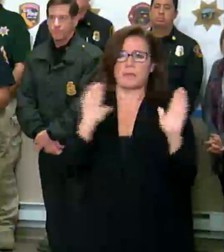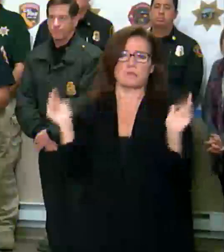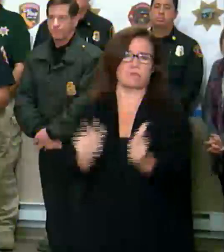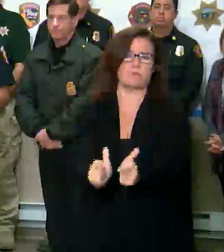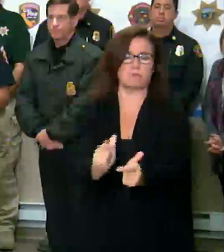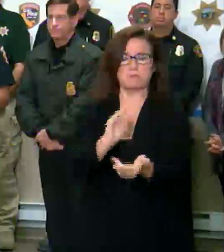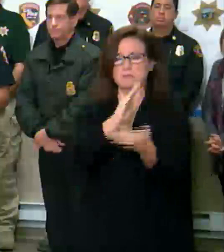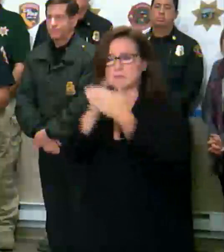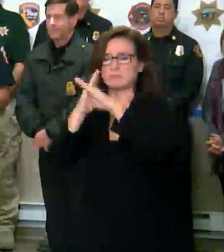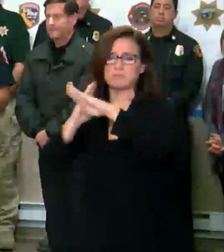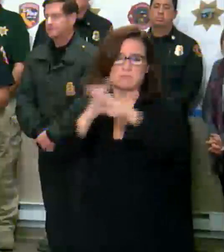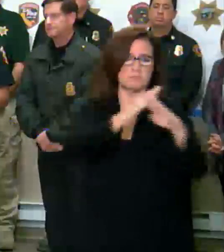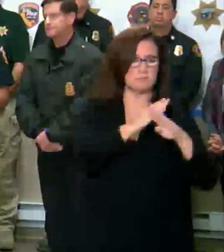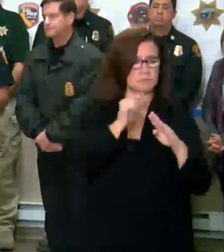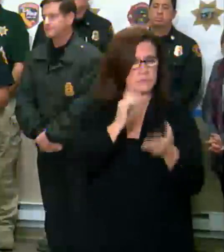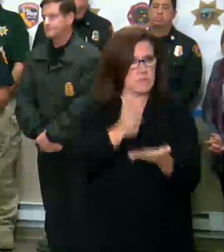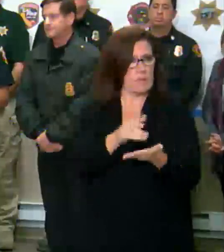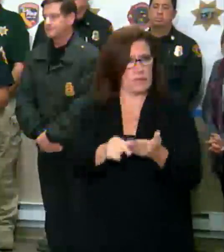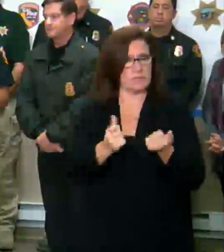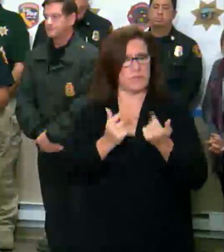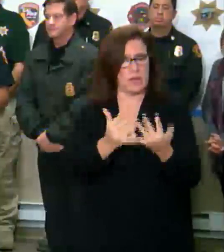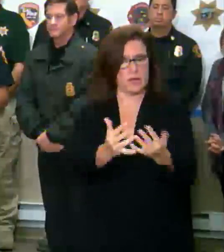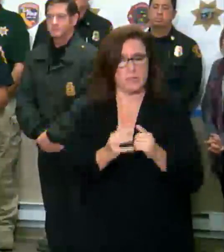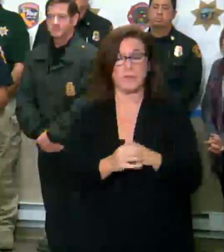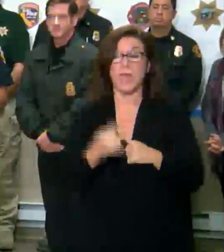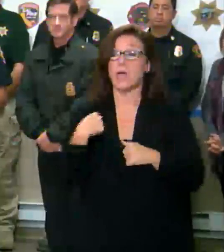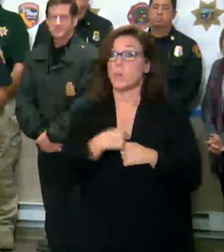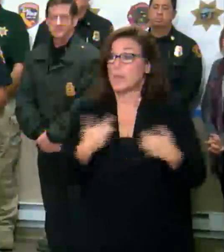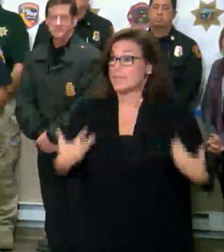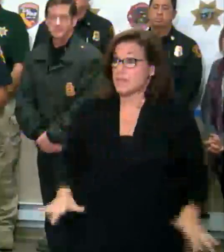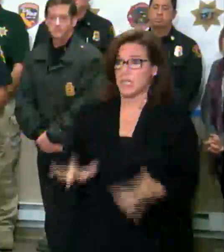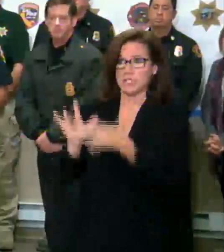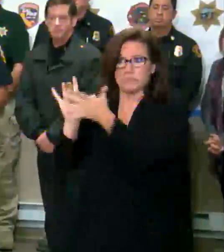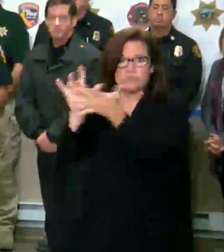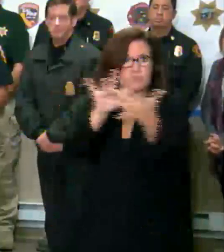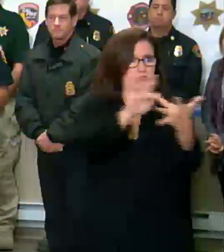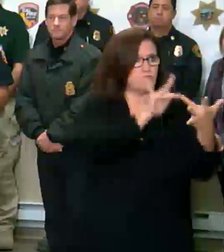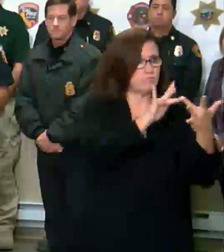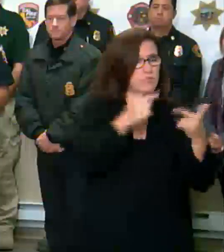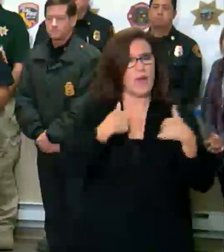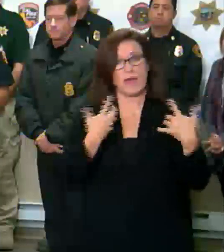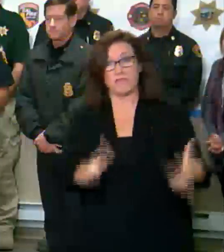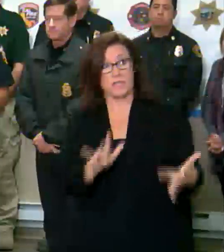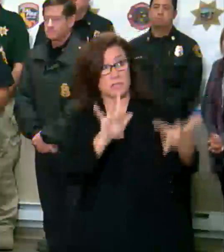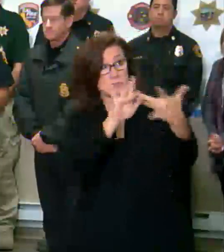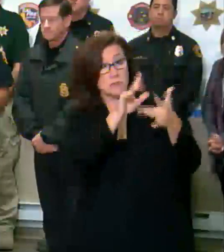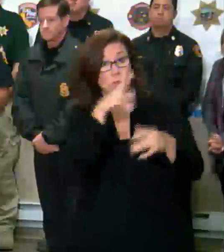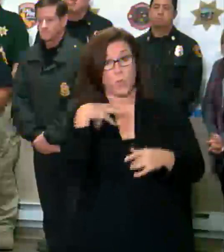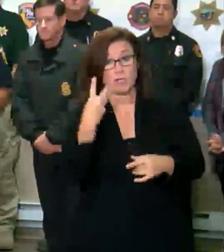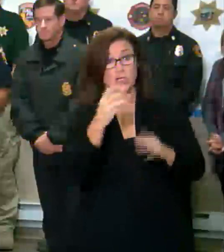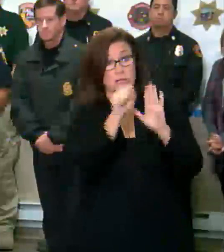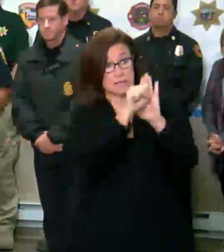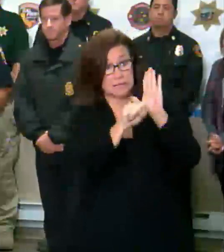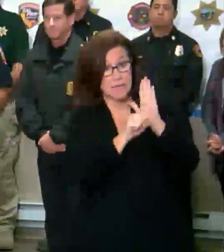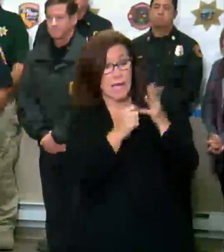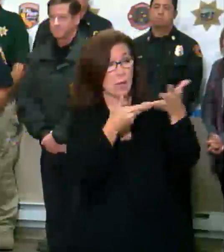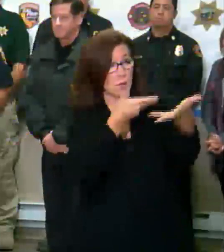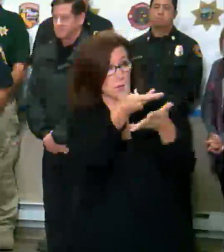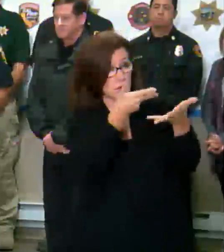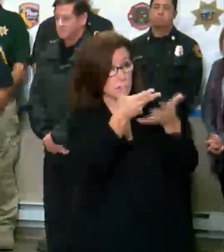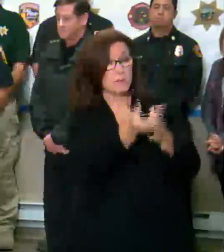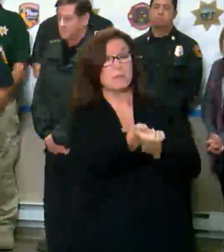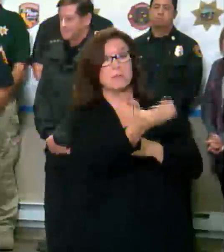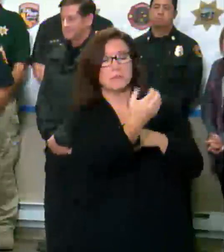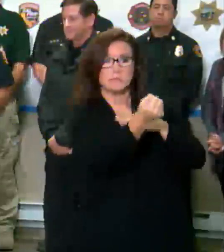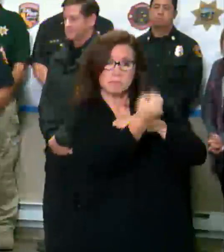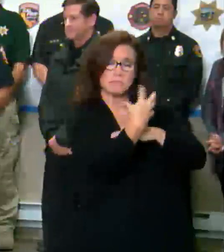we've continued to reach out across the United States. I've talked both to Washington office today multiple times, updating them, as well as drawing in